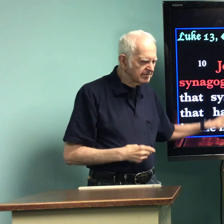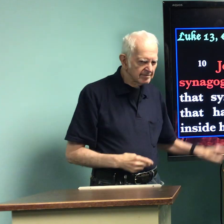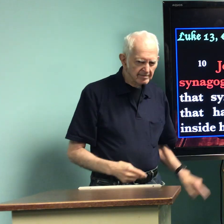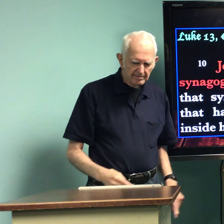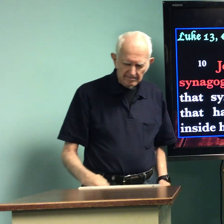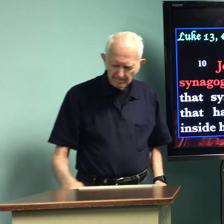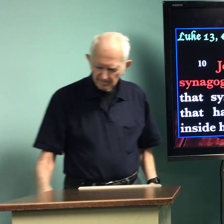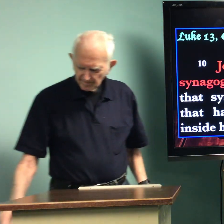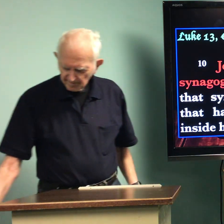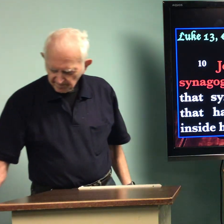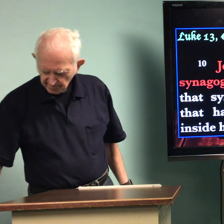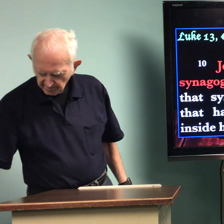synagogue.